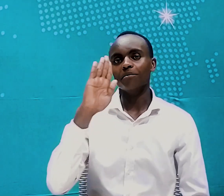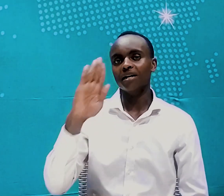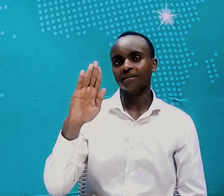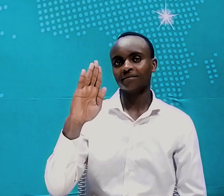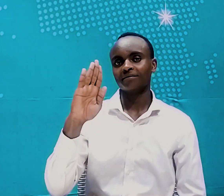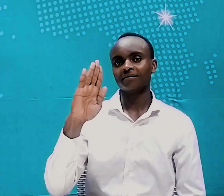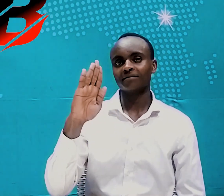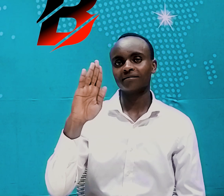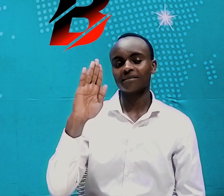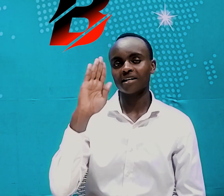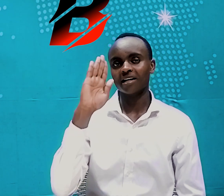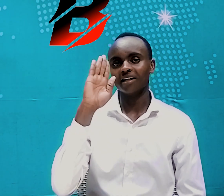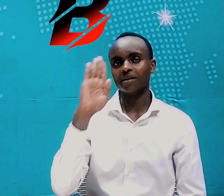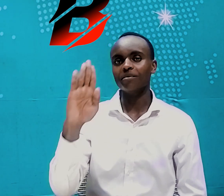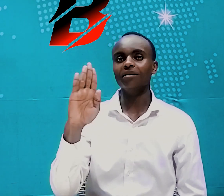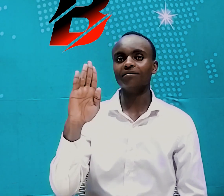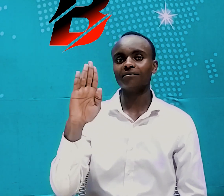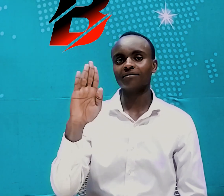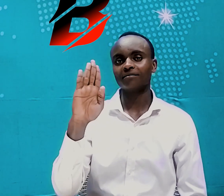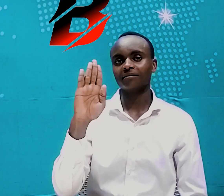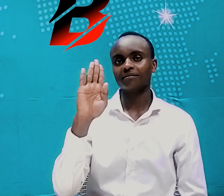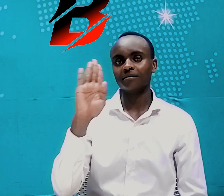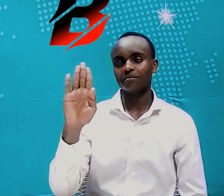B. Letter B. B.